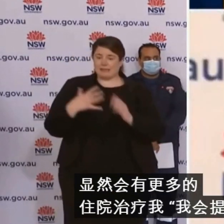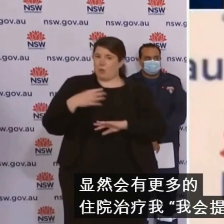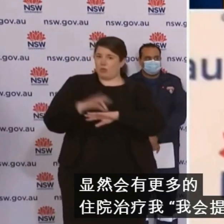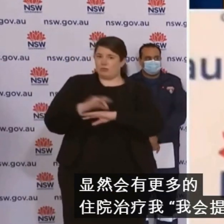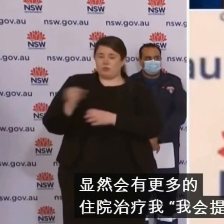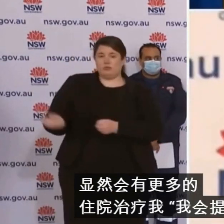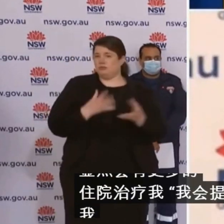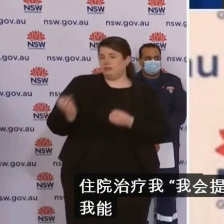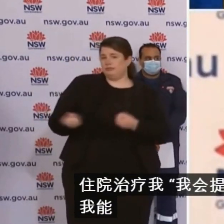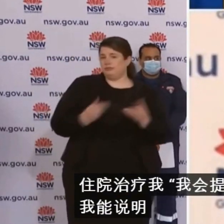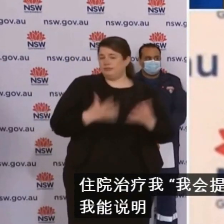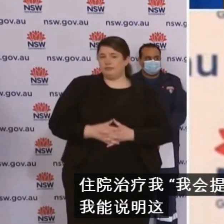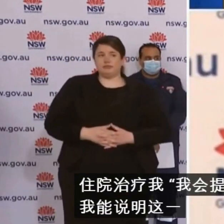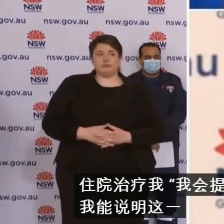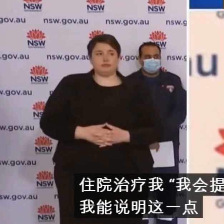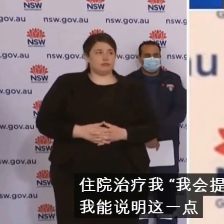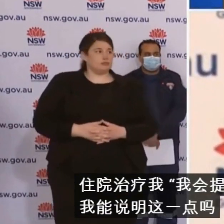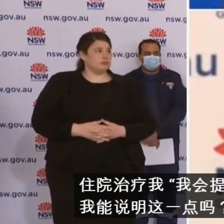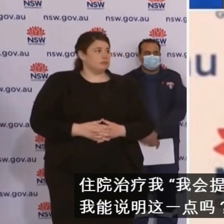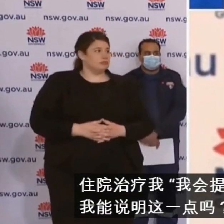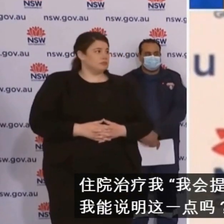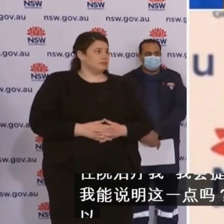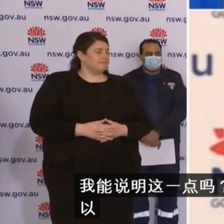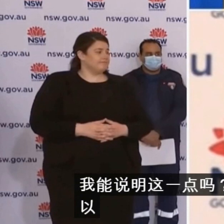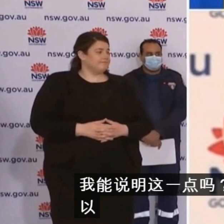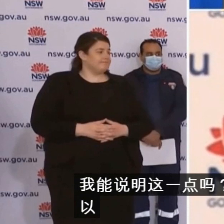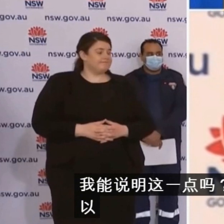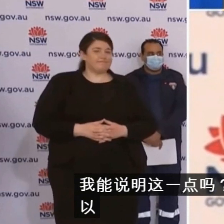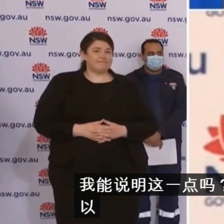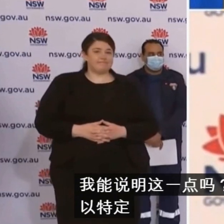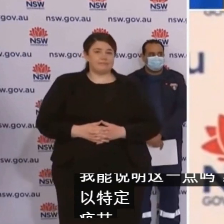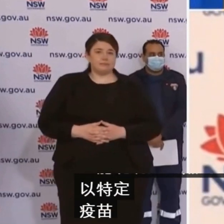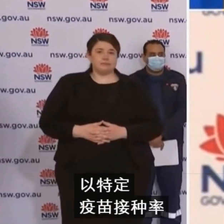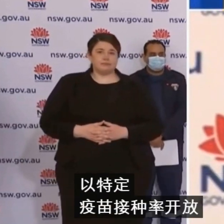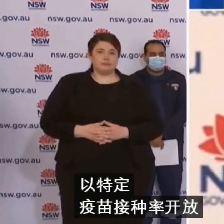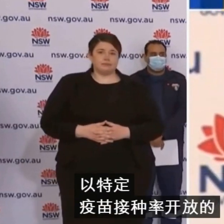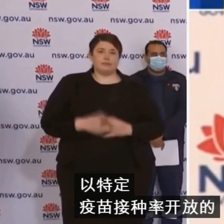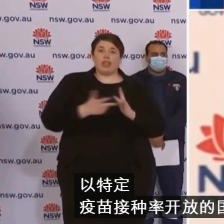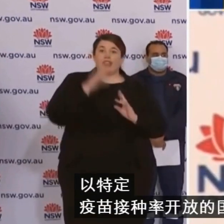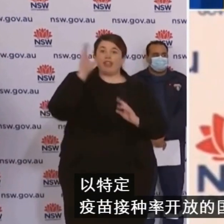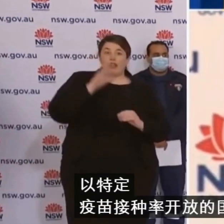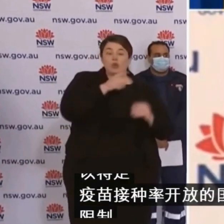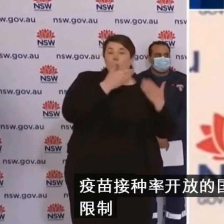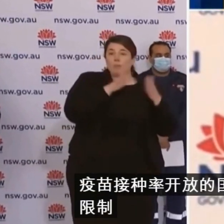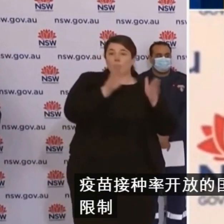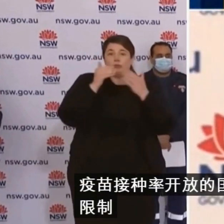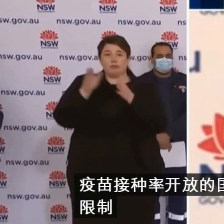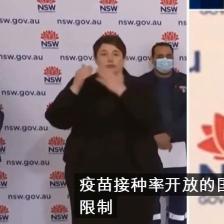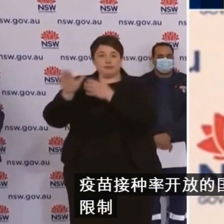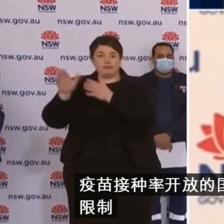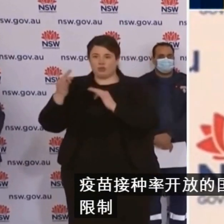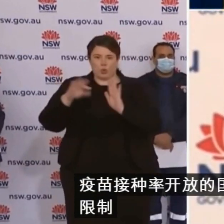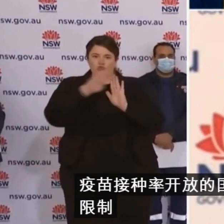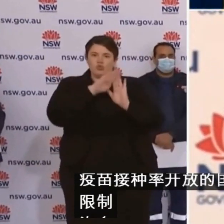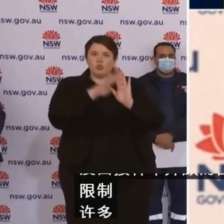I'll refer to Minister Hazzard, but can I make this point? Other countries that opened up at certain vaccination rates did not have any restrictions in